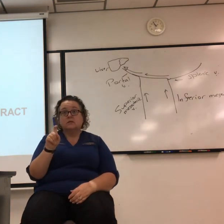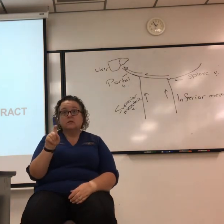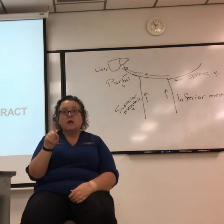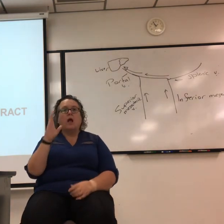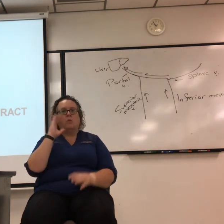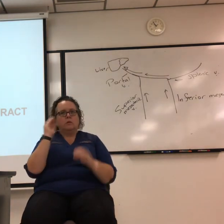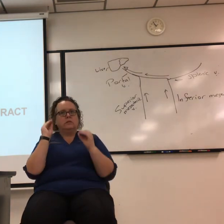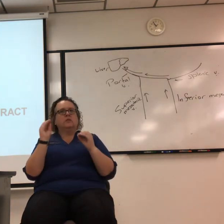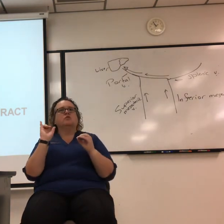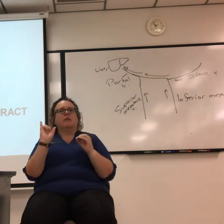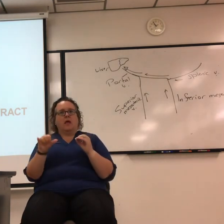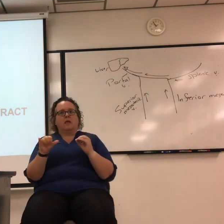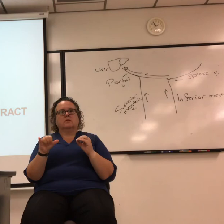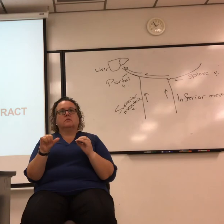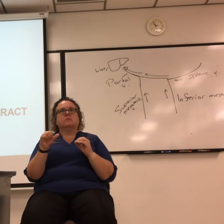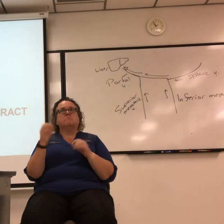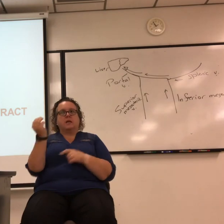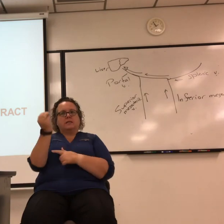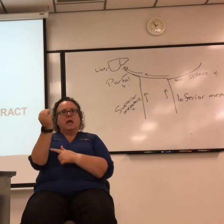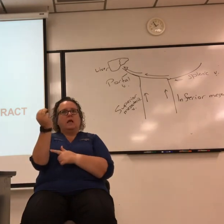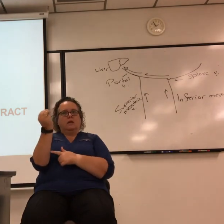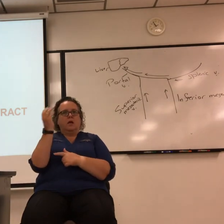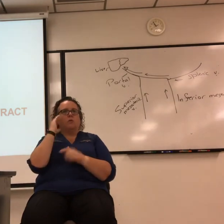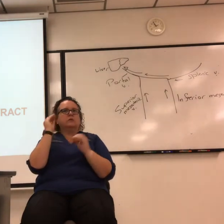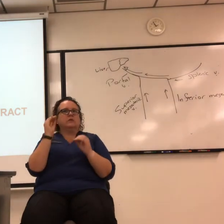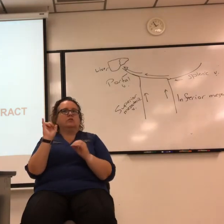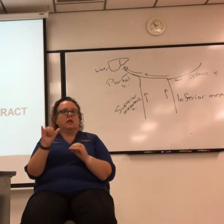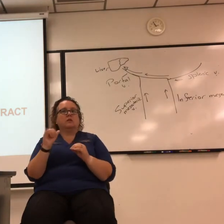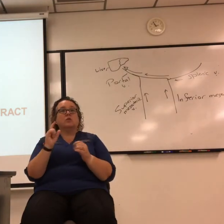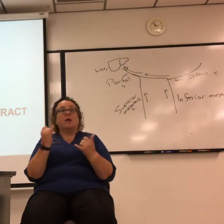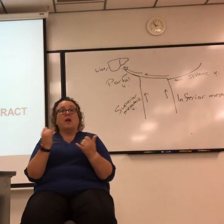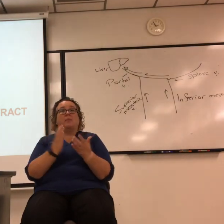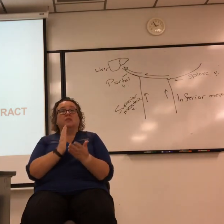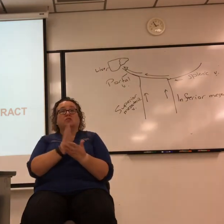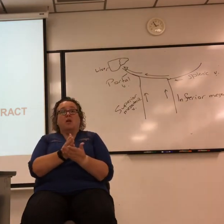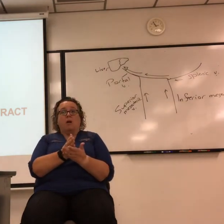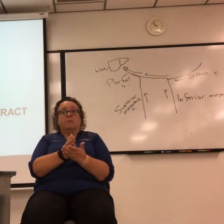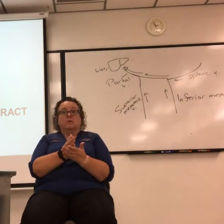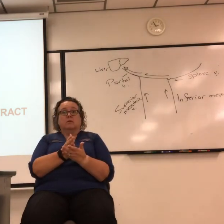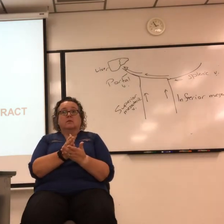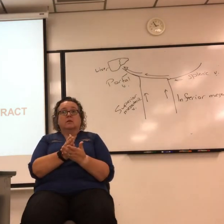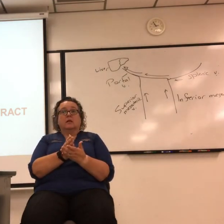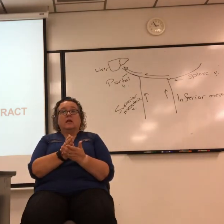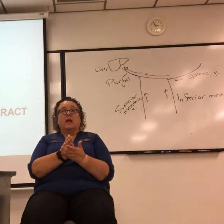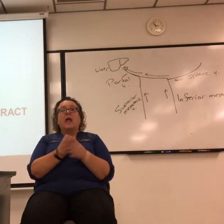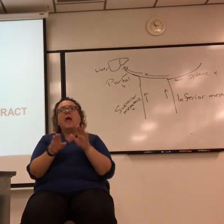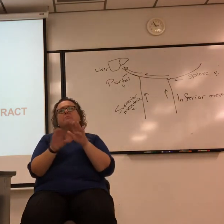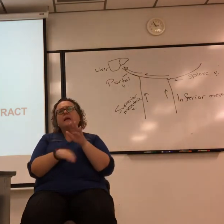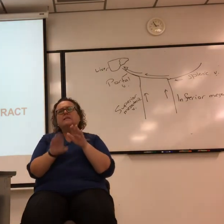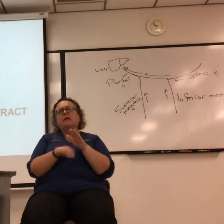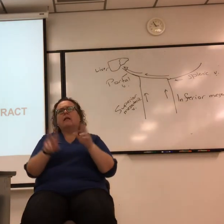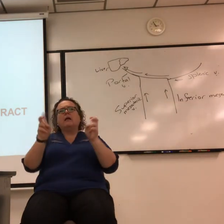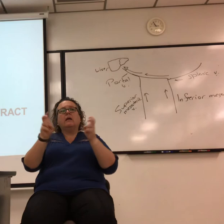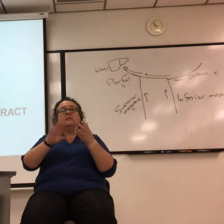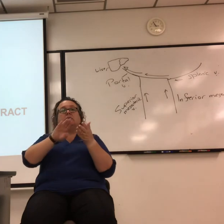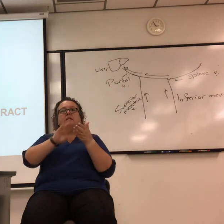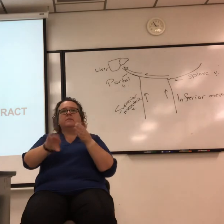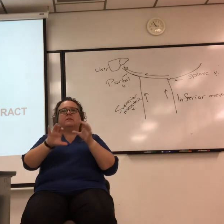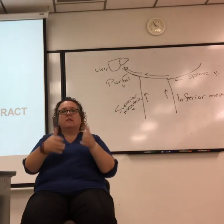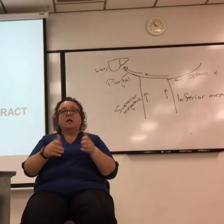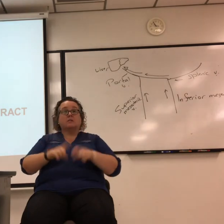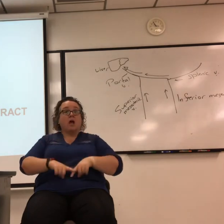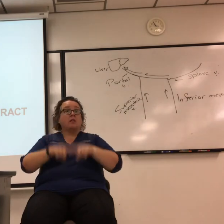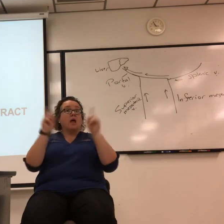teach those Monday. I'm gonna stop now. And basically dismiss class, unless you